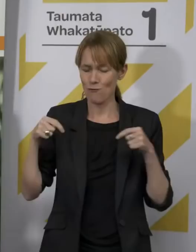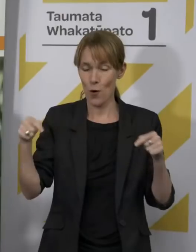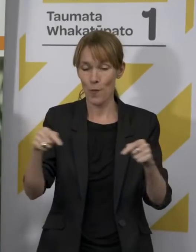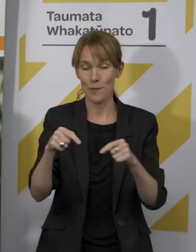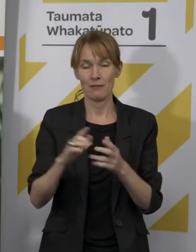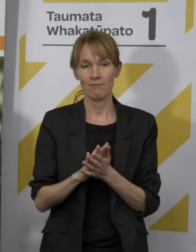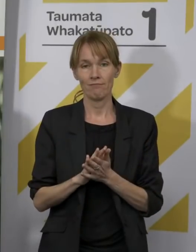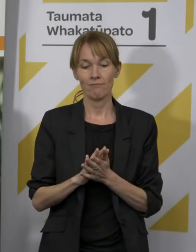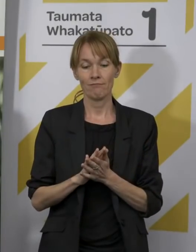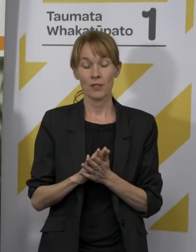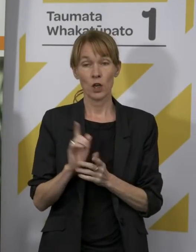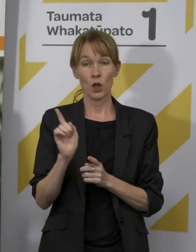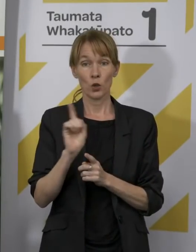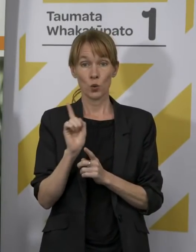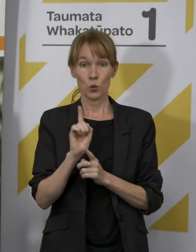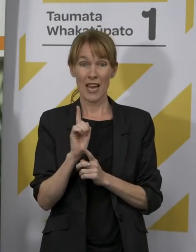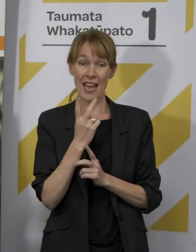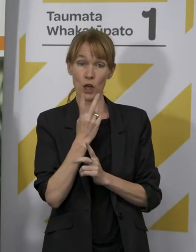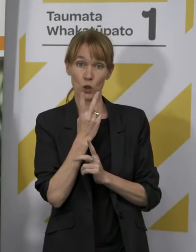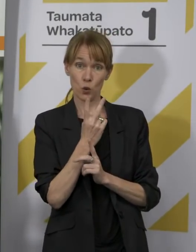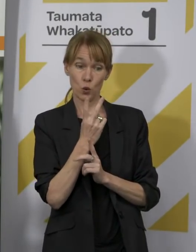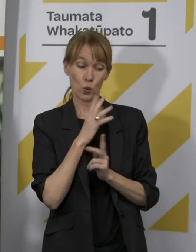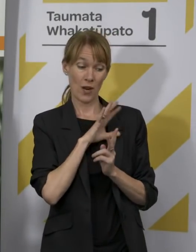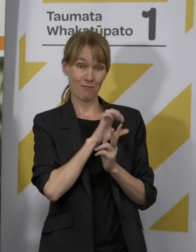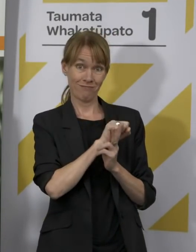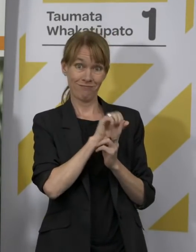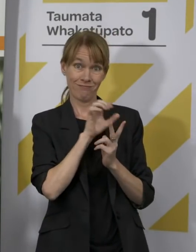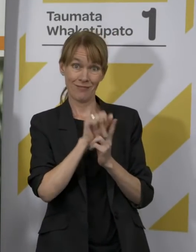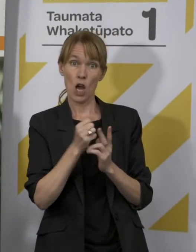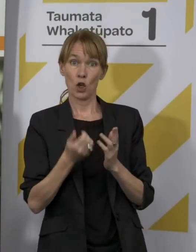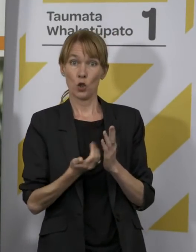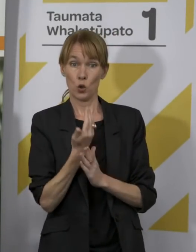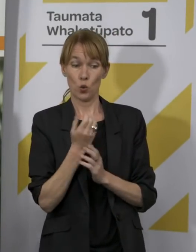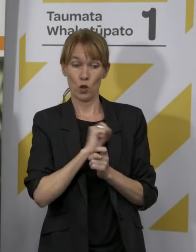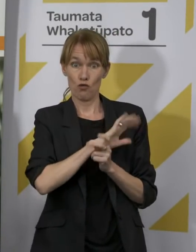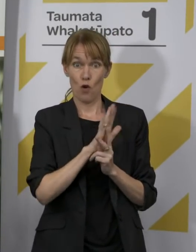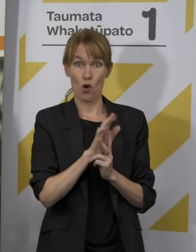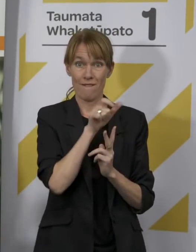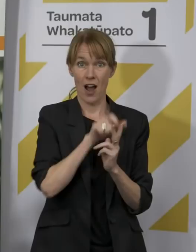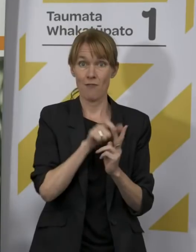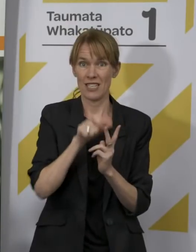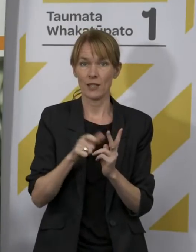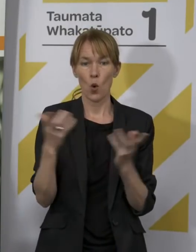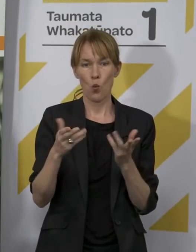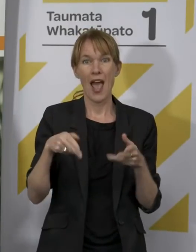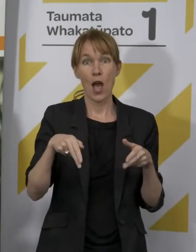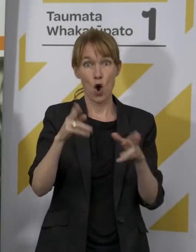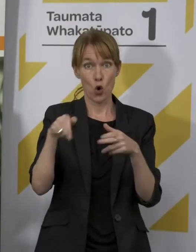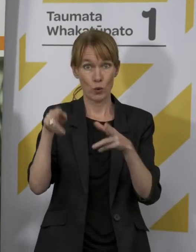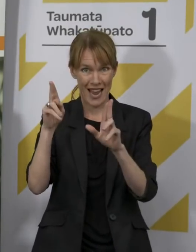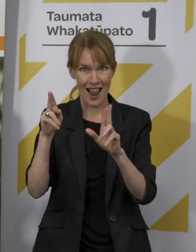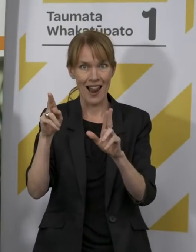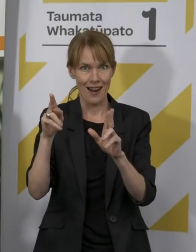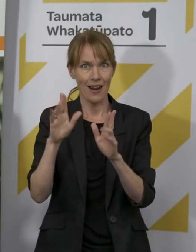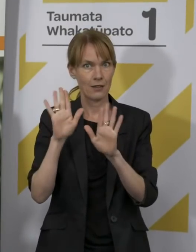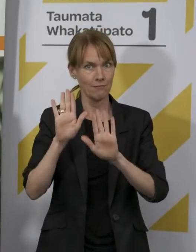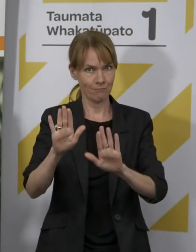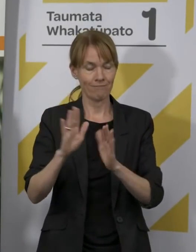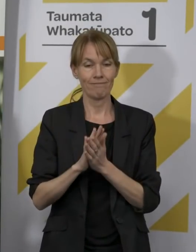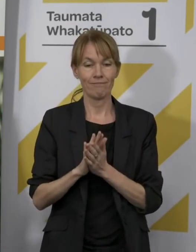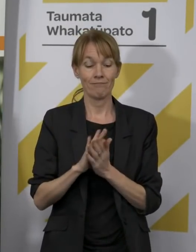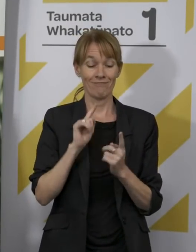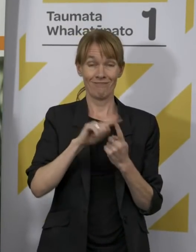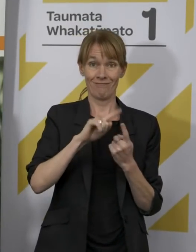COVID-19 to report from managed isolation facilities in New Zealand today. First case is a man in his 20s who arrived